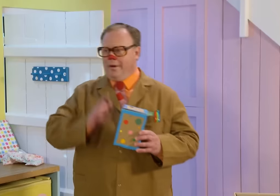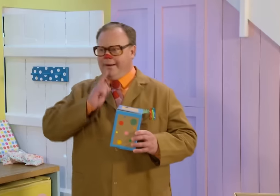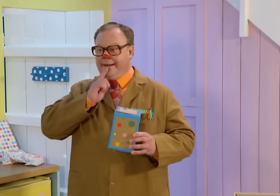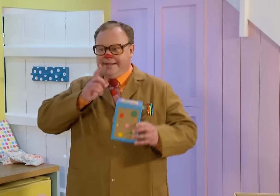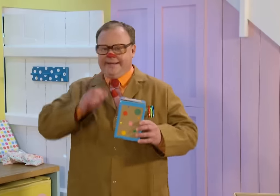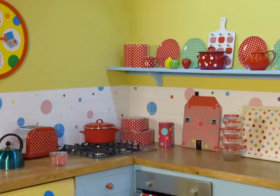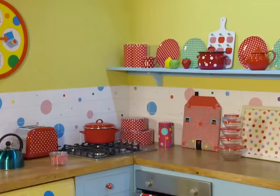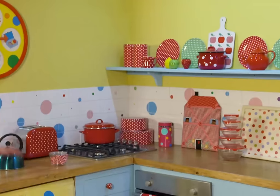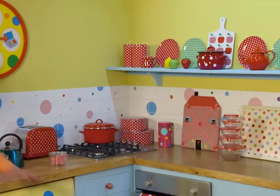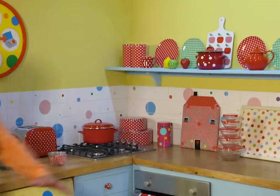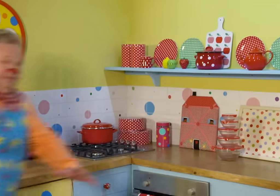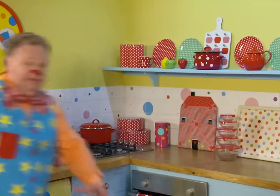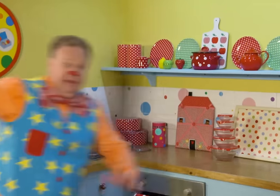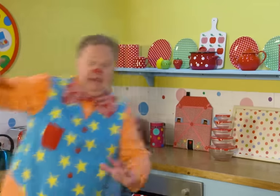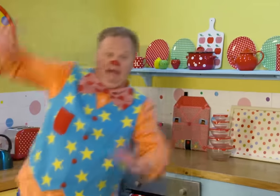Tumble! Come quick!